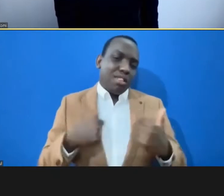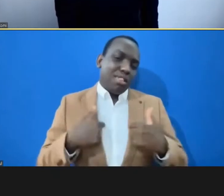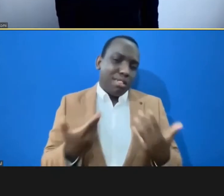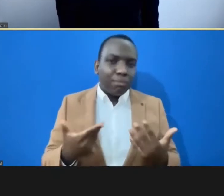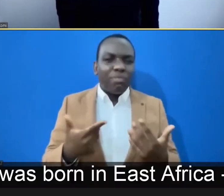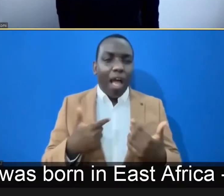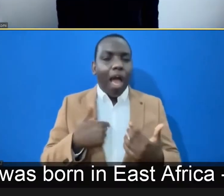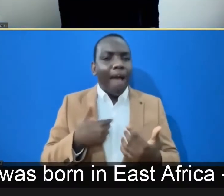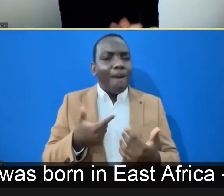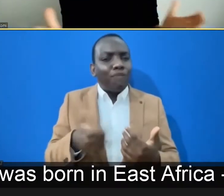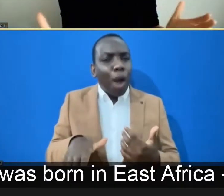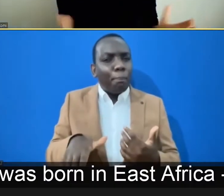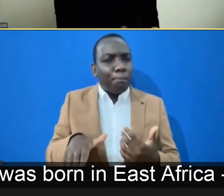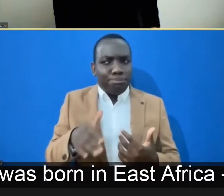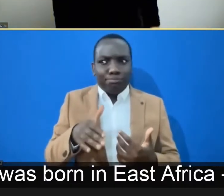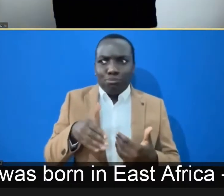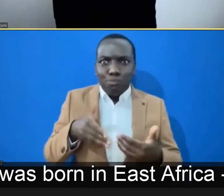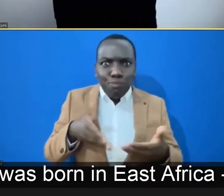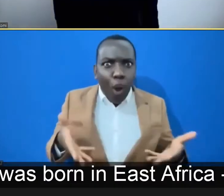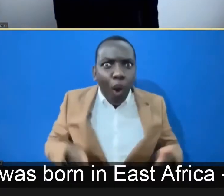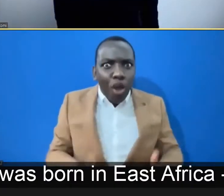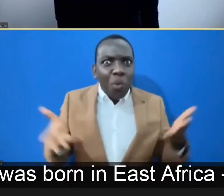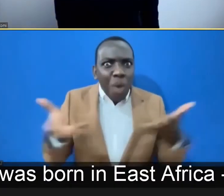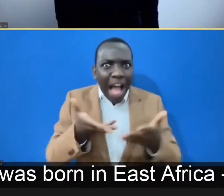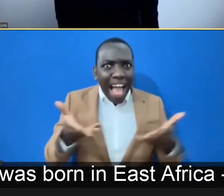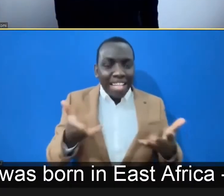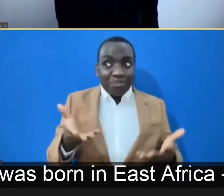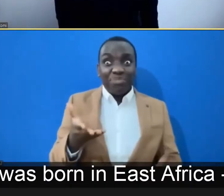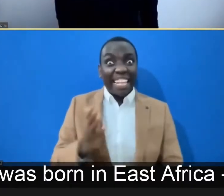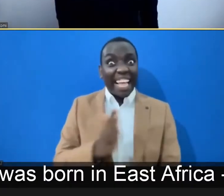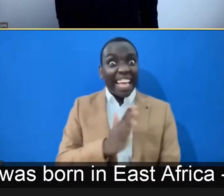So I will just reintroduce myself.